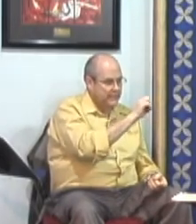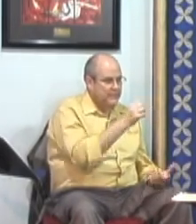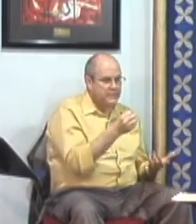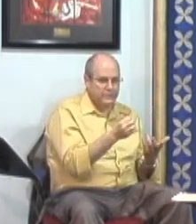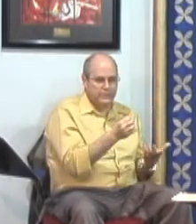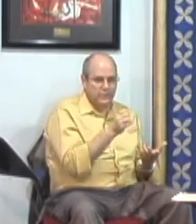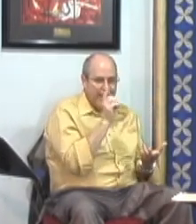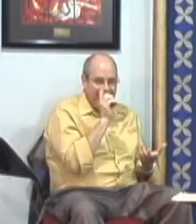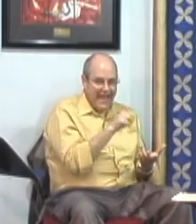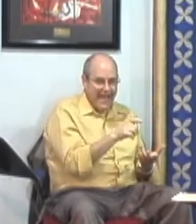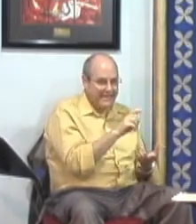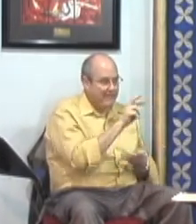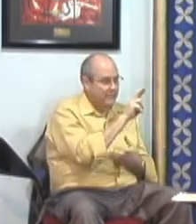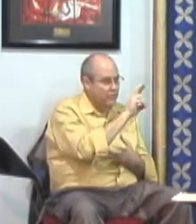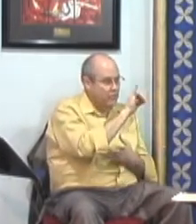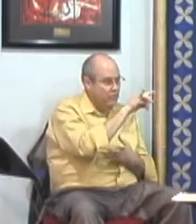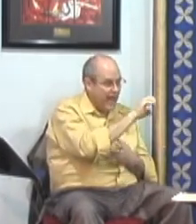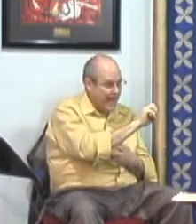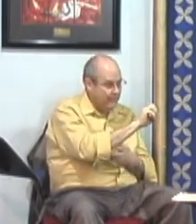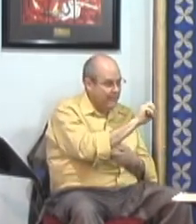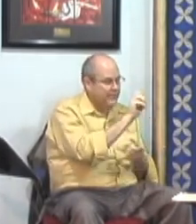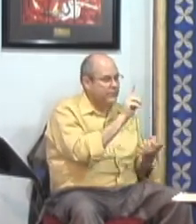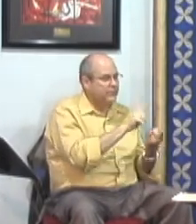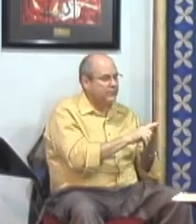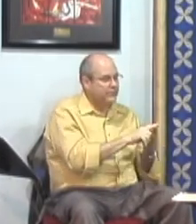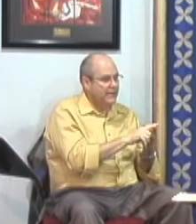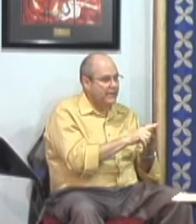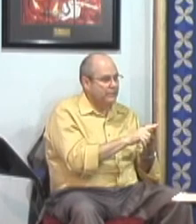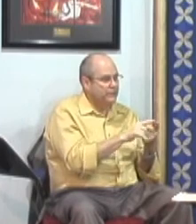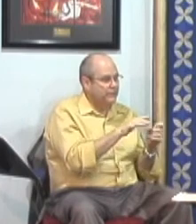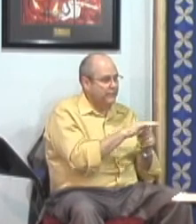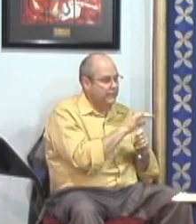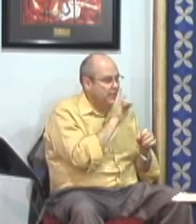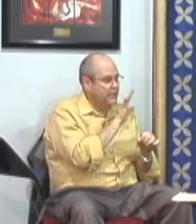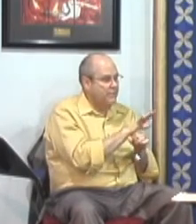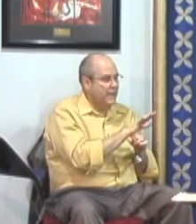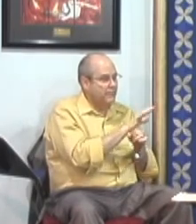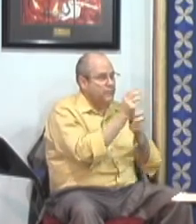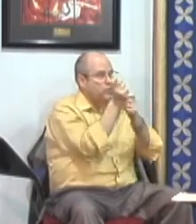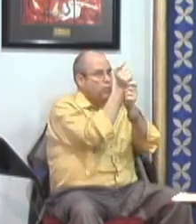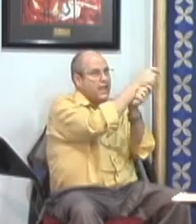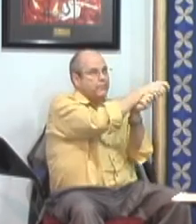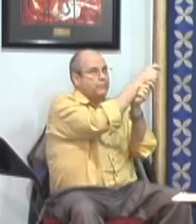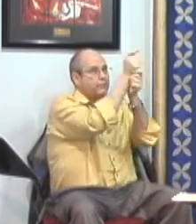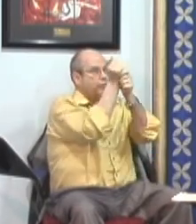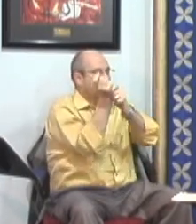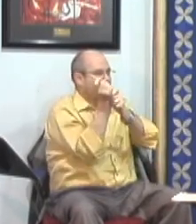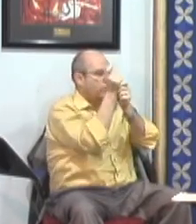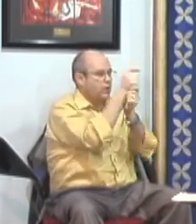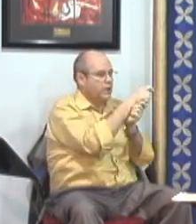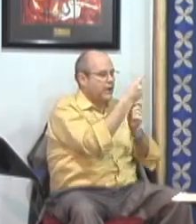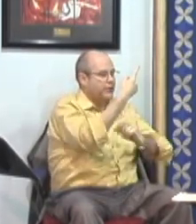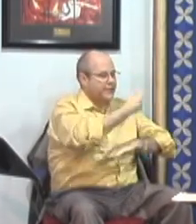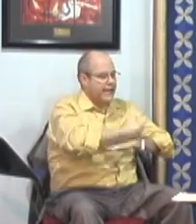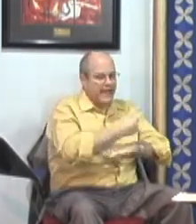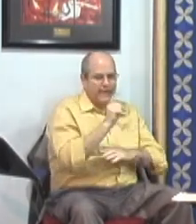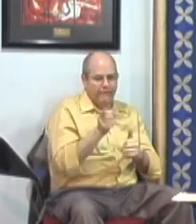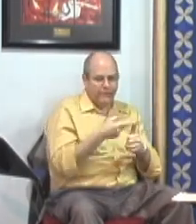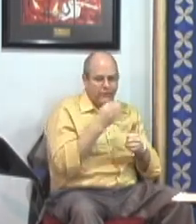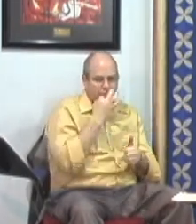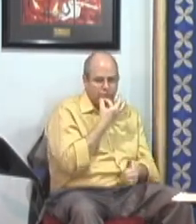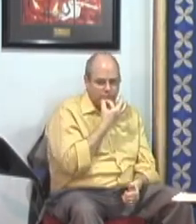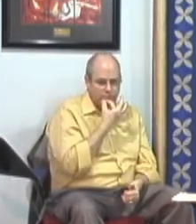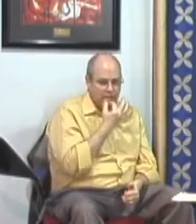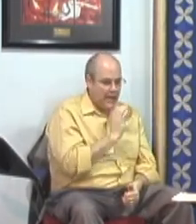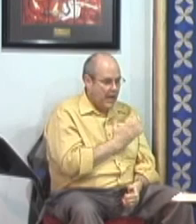So it had to be ripe in order to fulfill the commandment to wave it before the Lord on the day of first fruits, which is coming up.